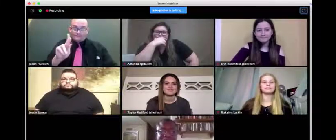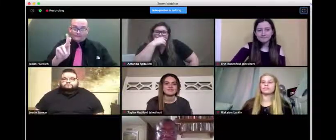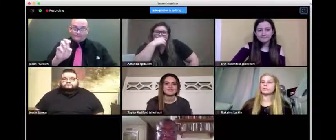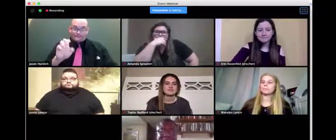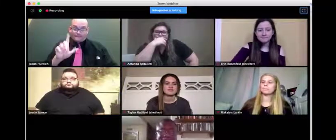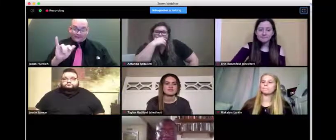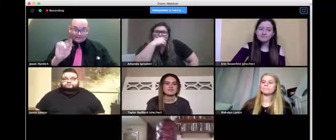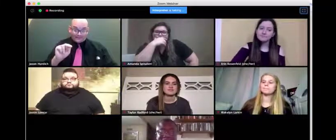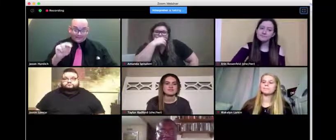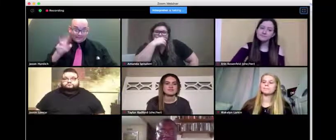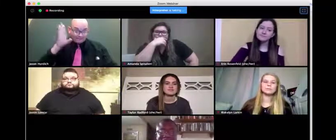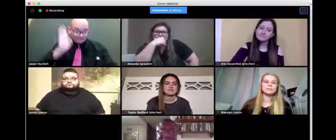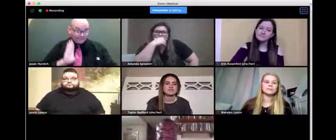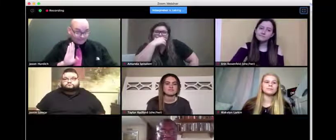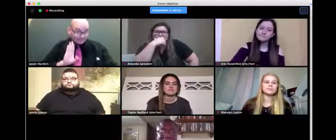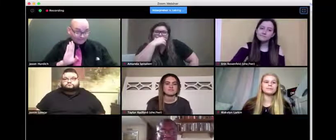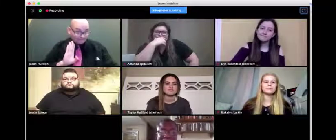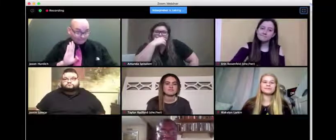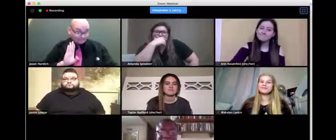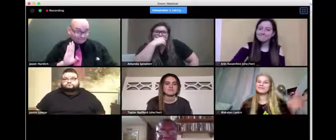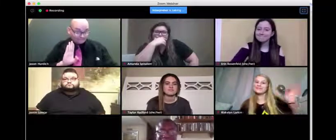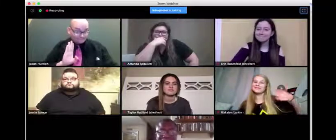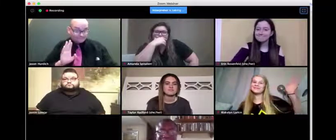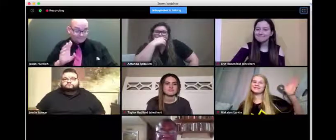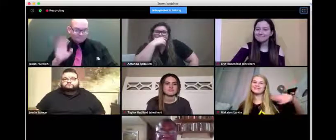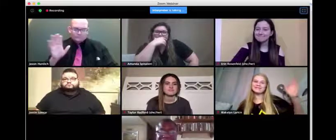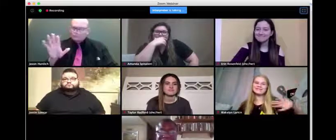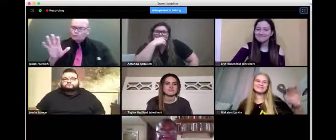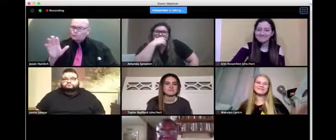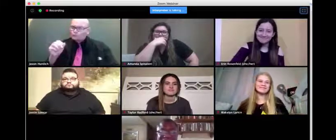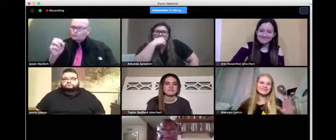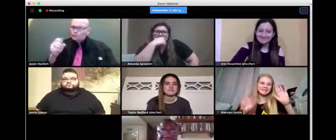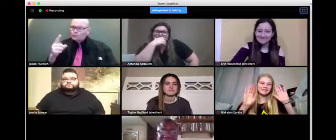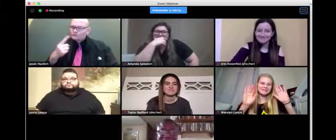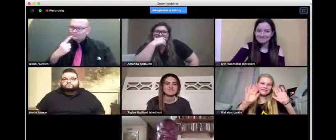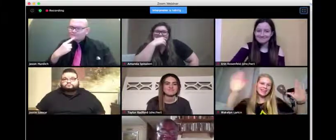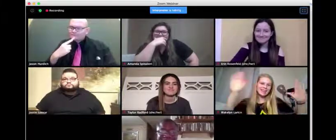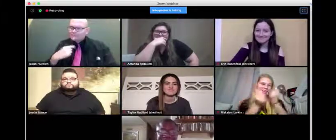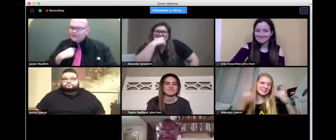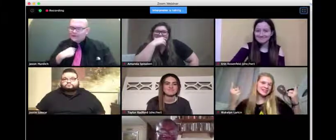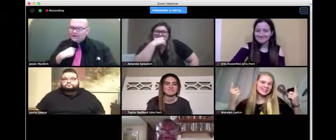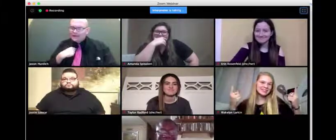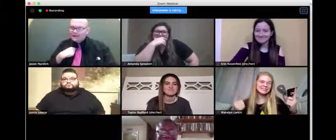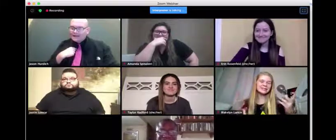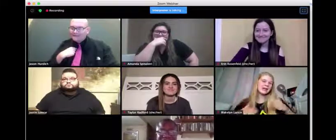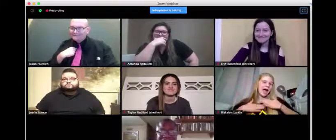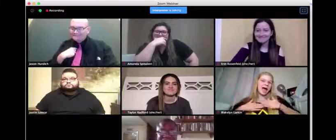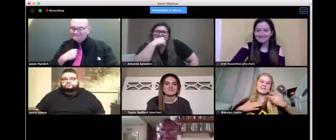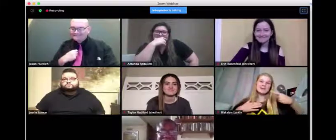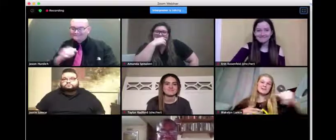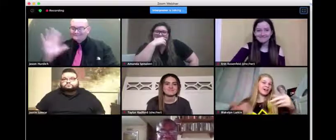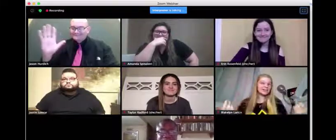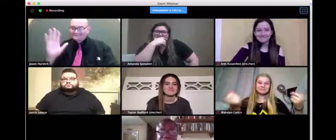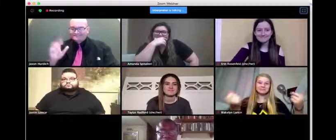Hi. Hello, everyone. I'm so happy you guys are all here joining us tonight. So Blakelyn, tell